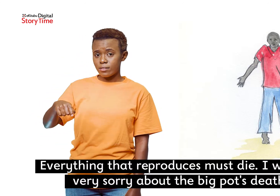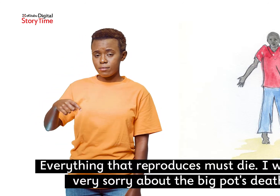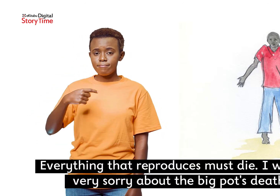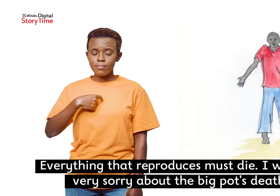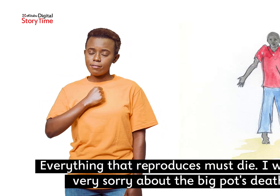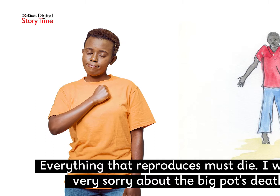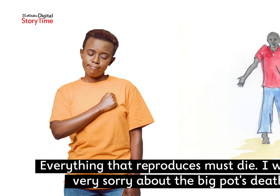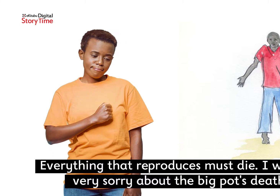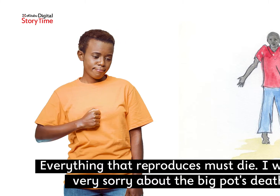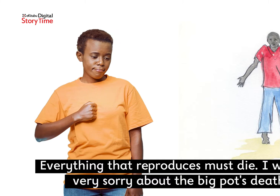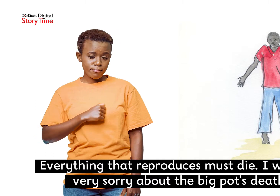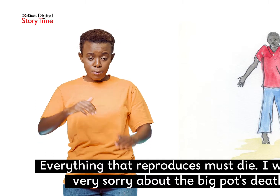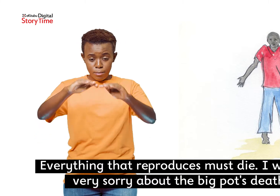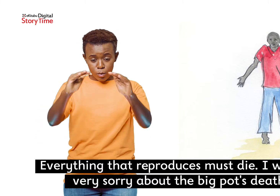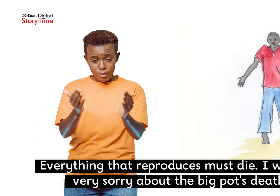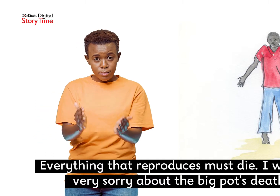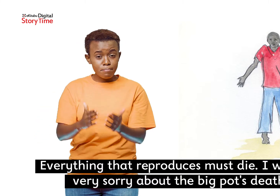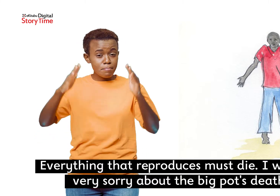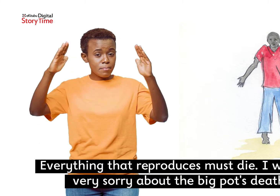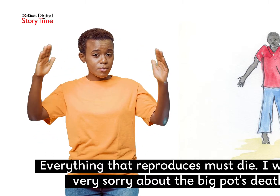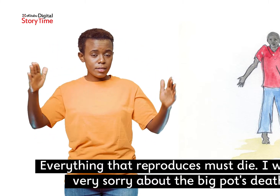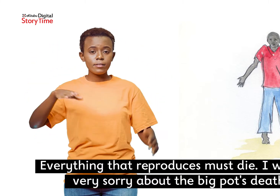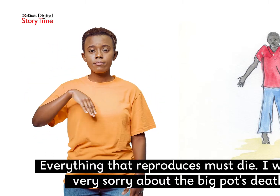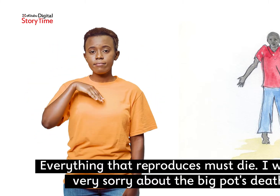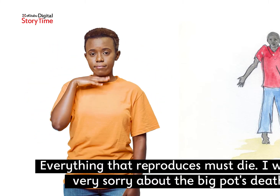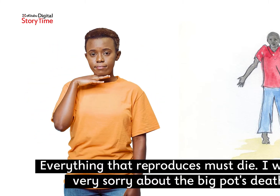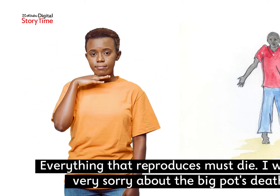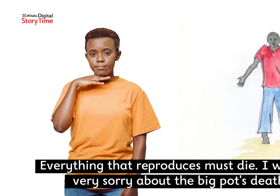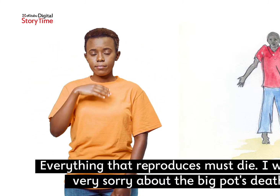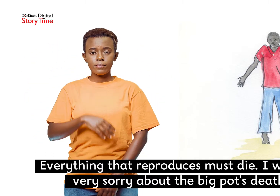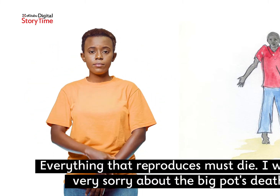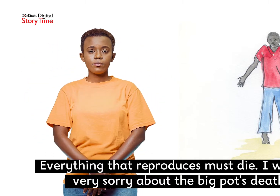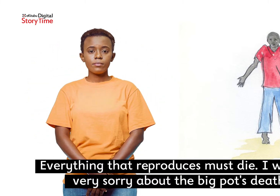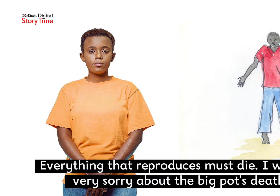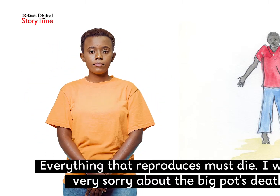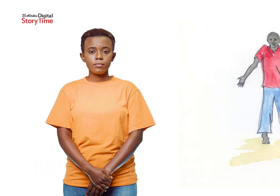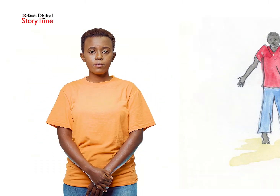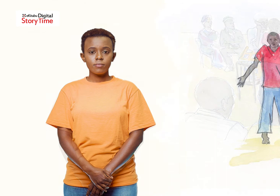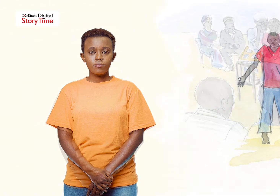Everything that reproduces must die. I was also very sorry about the big pot's